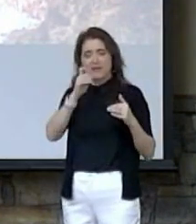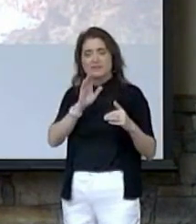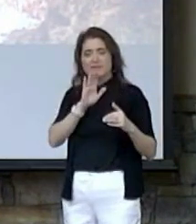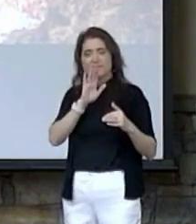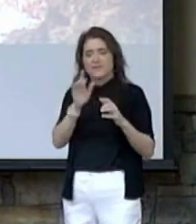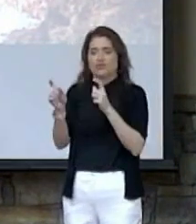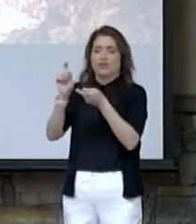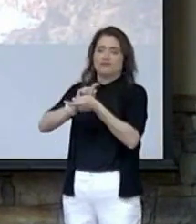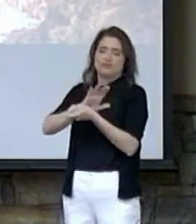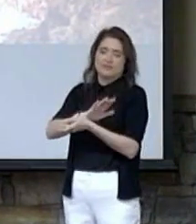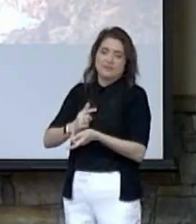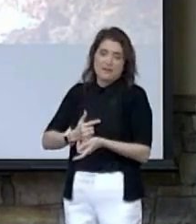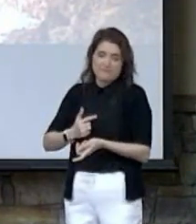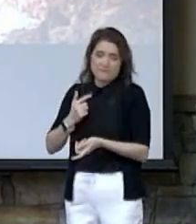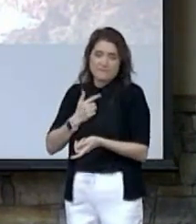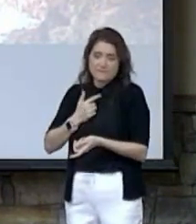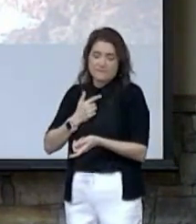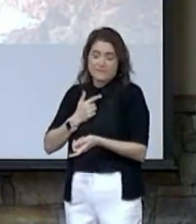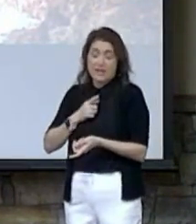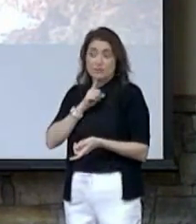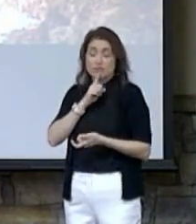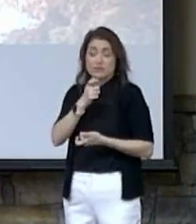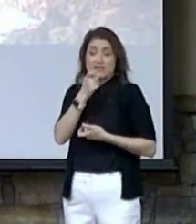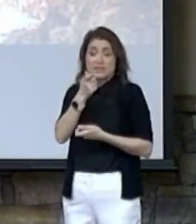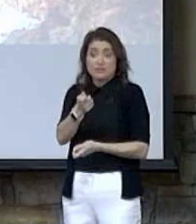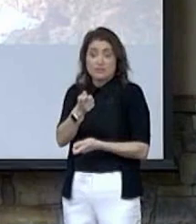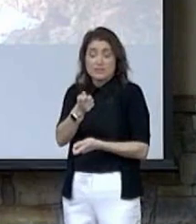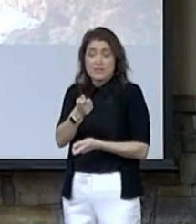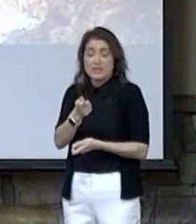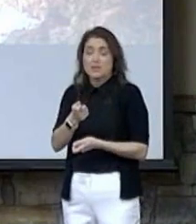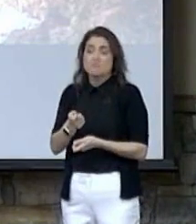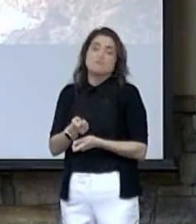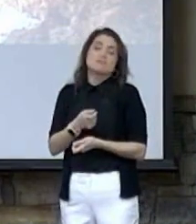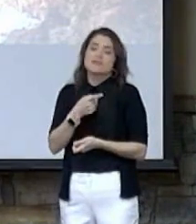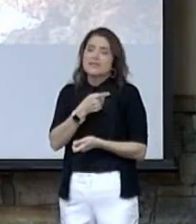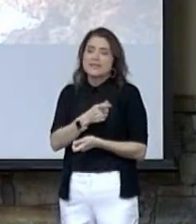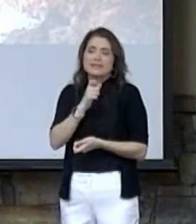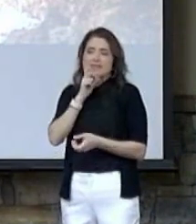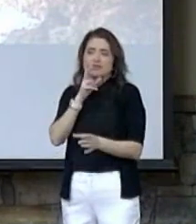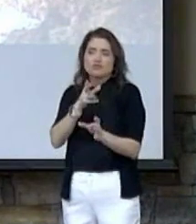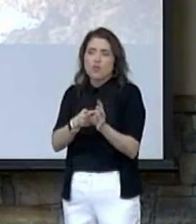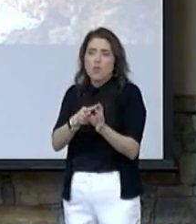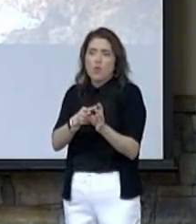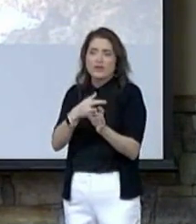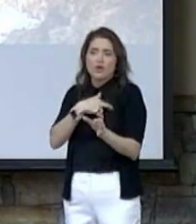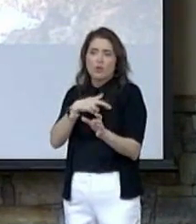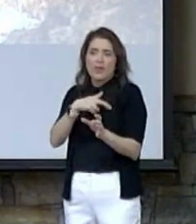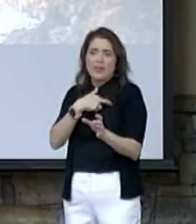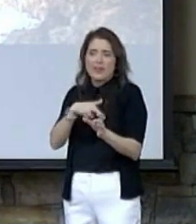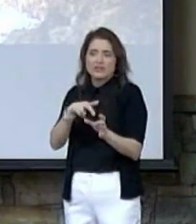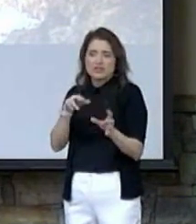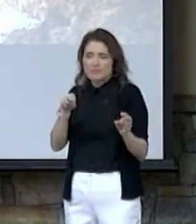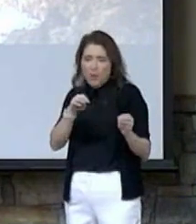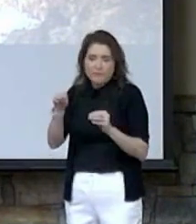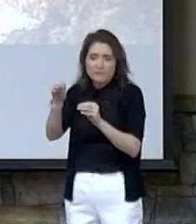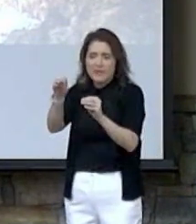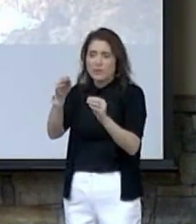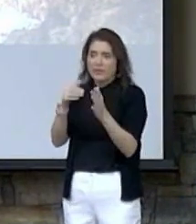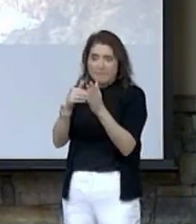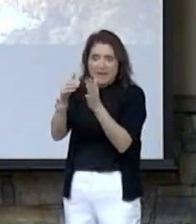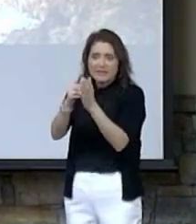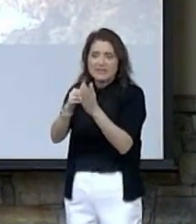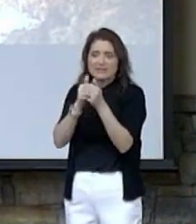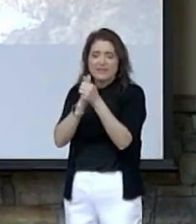his life. And here's what's interesting. He didn't join a religious movement with millions of followers